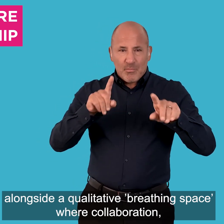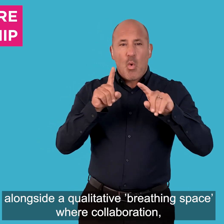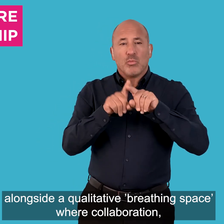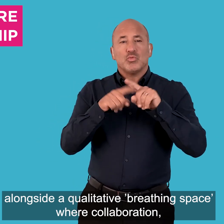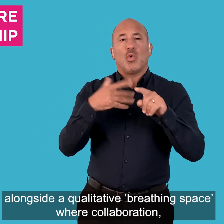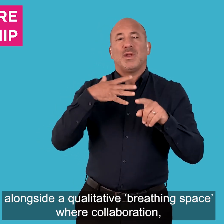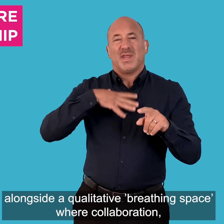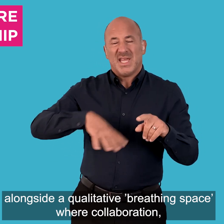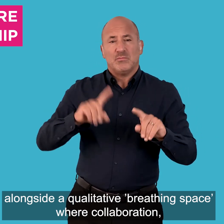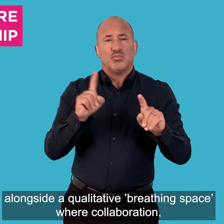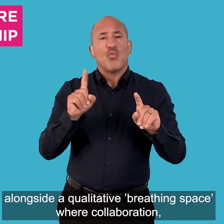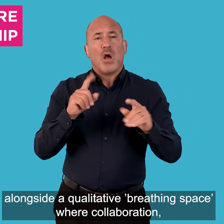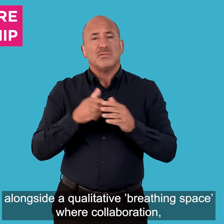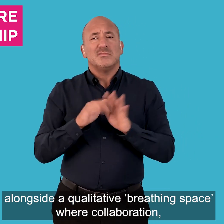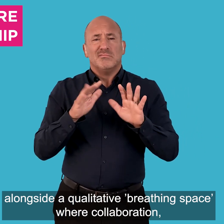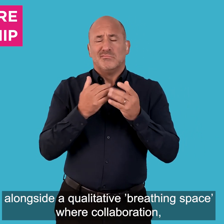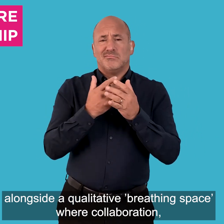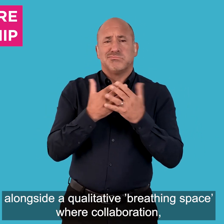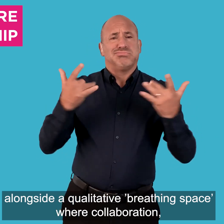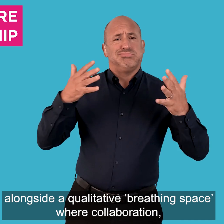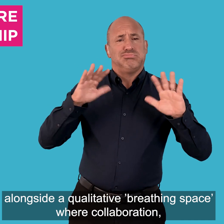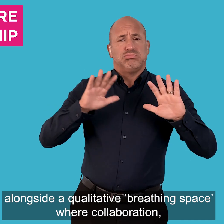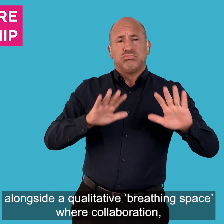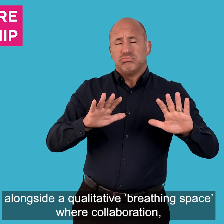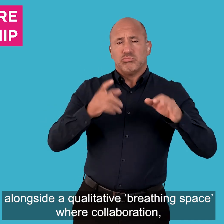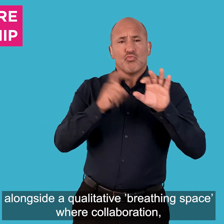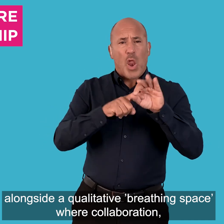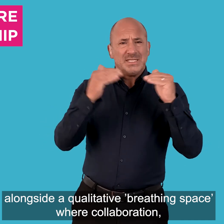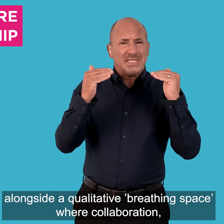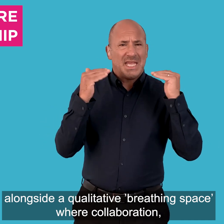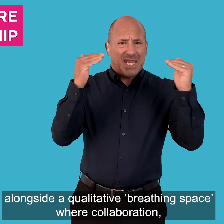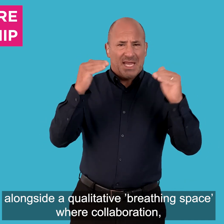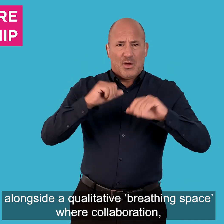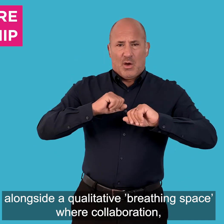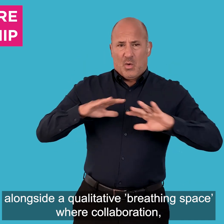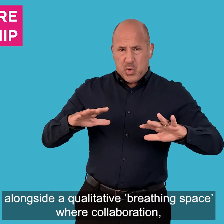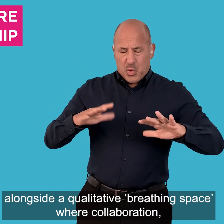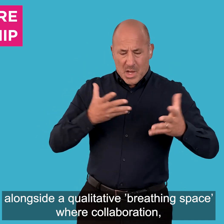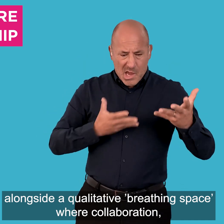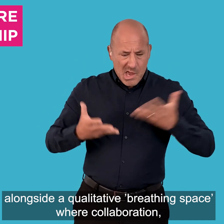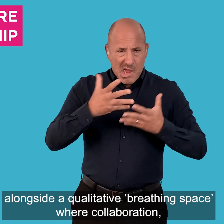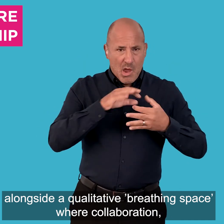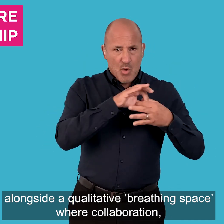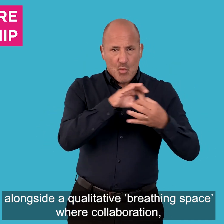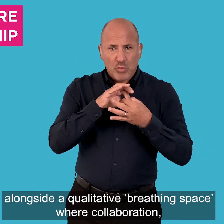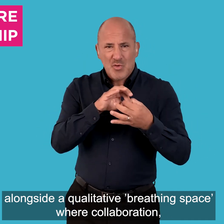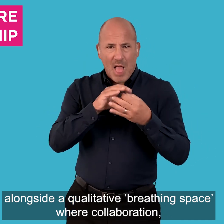qualitative breathing space where collaboration,